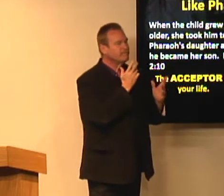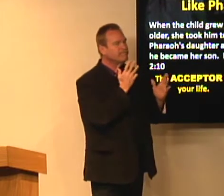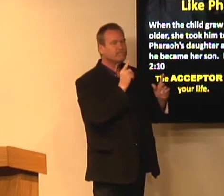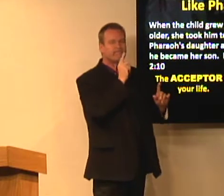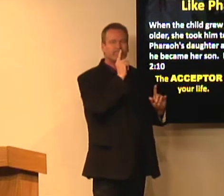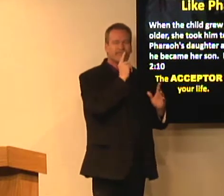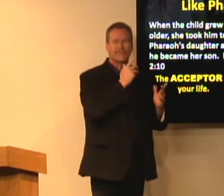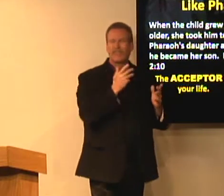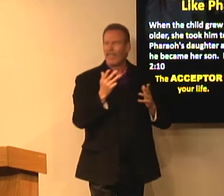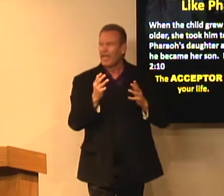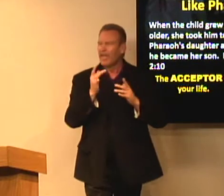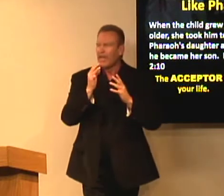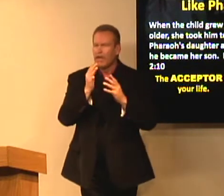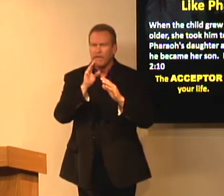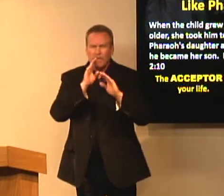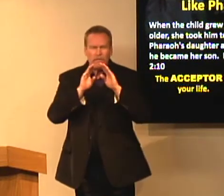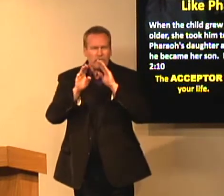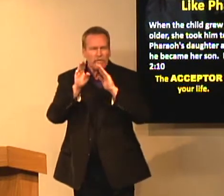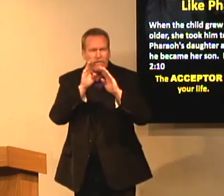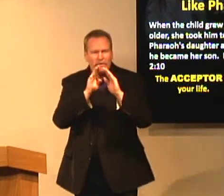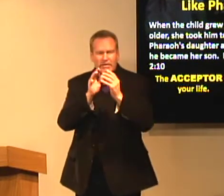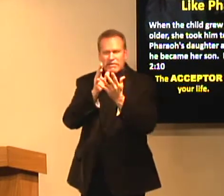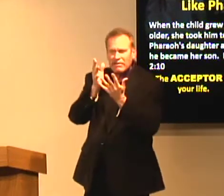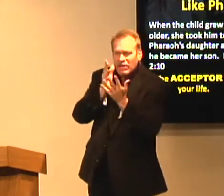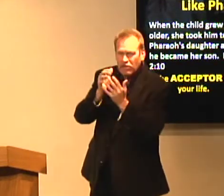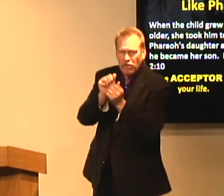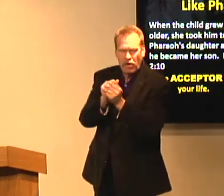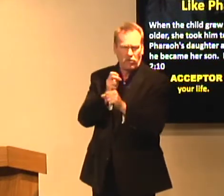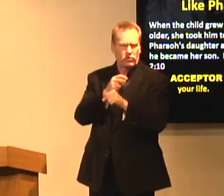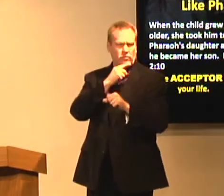talking like them. But they became so frustrated